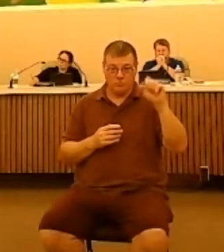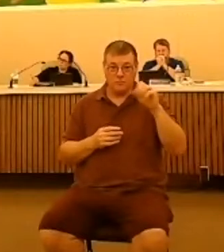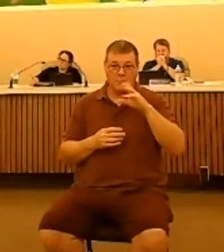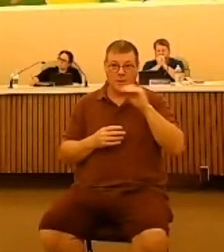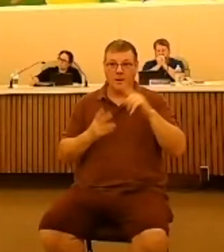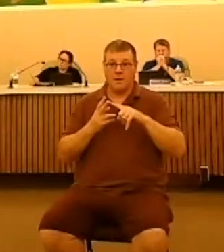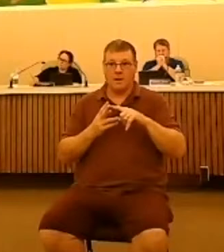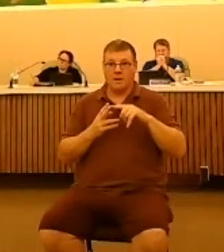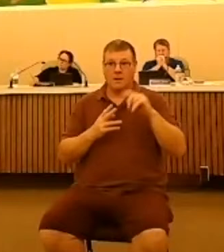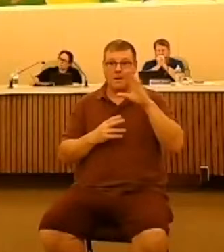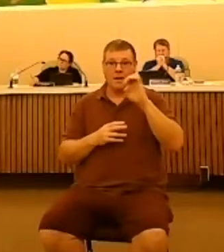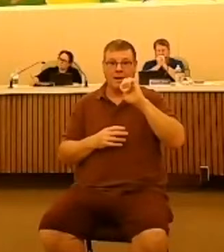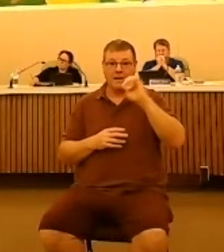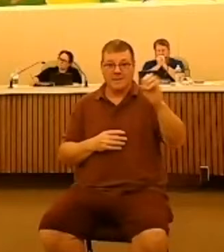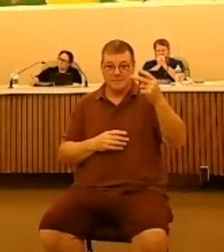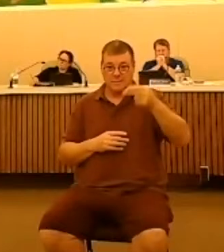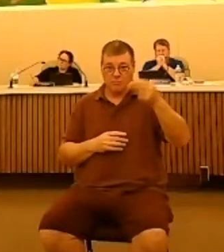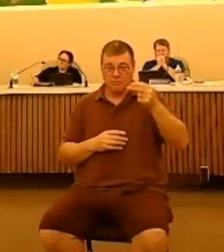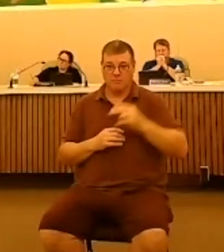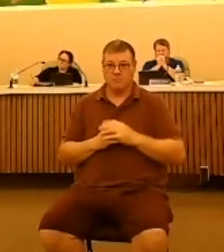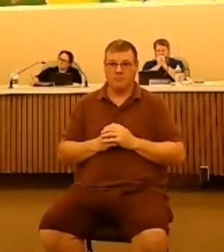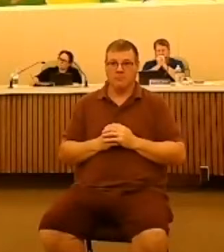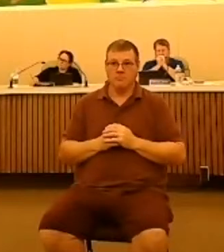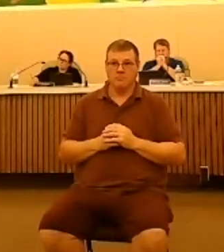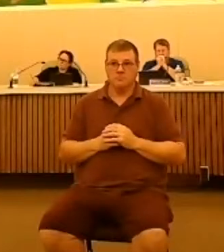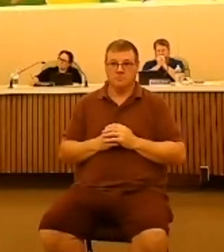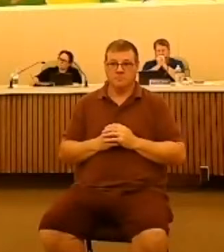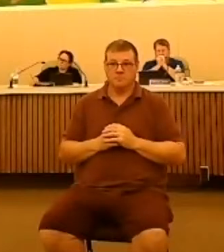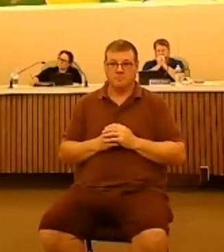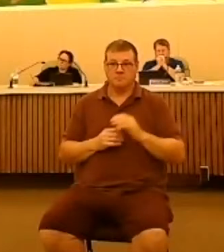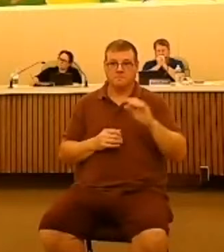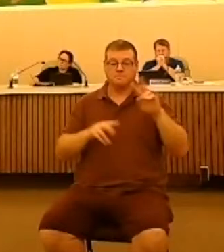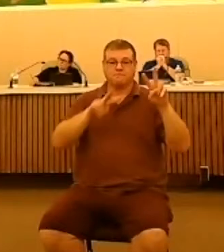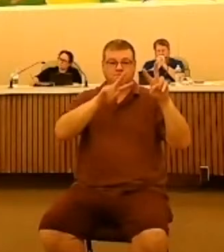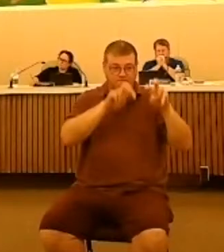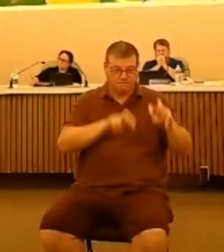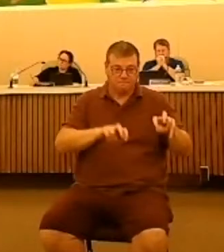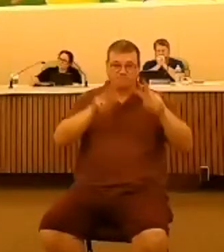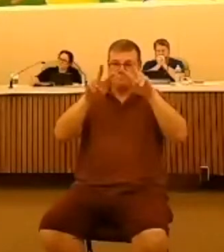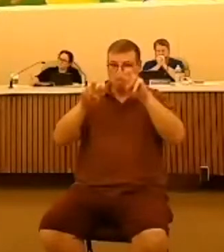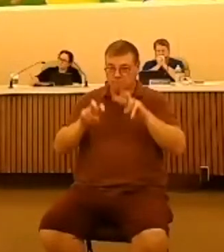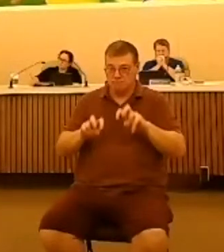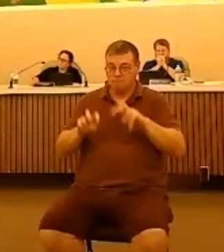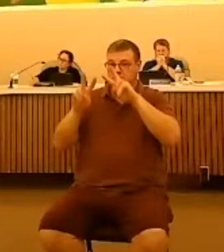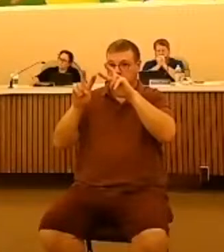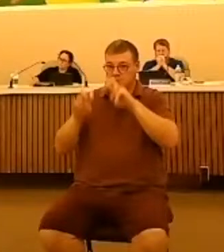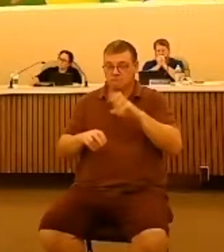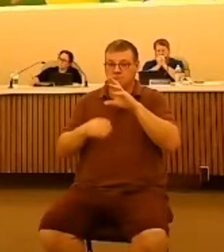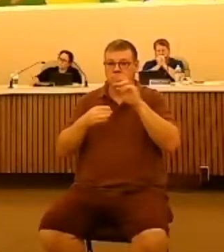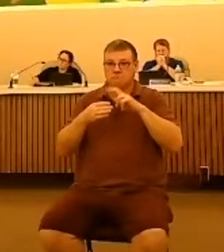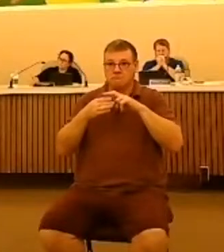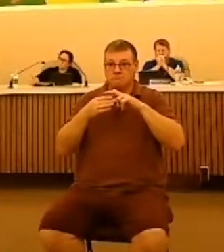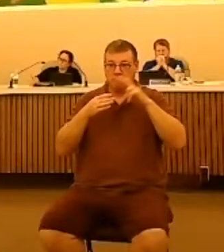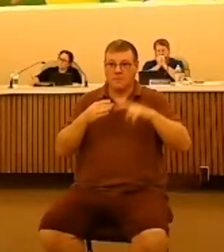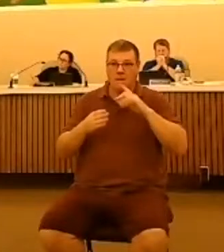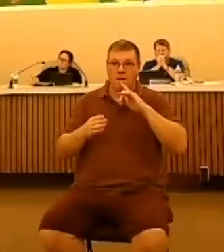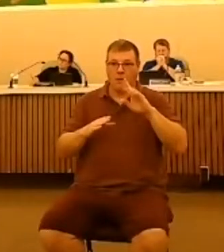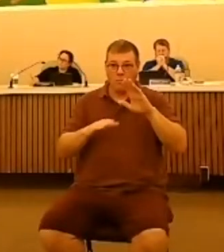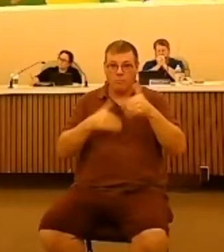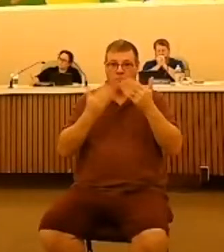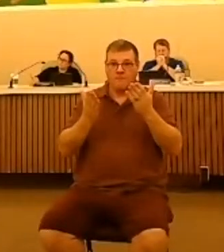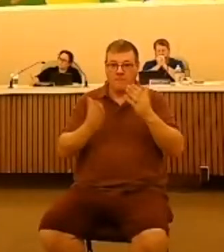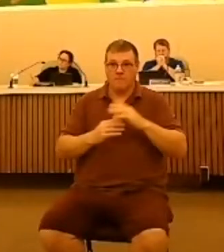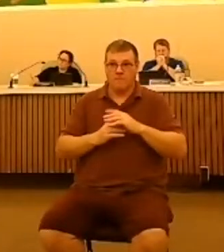East Henrietta Road. So these were analyzed, and the results were provided